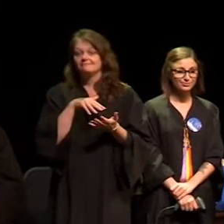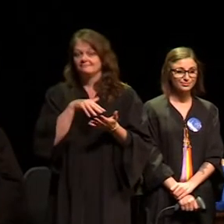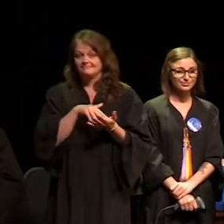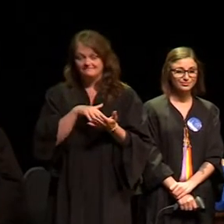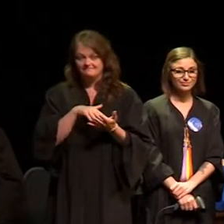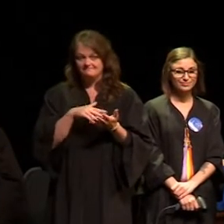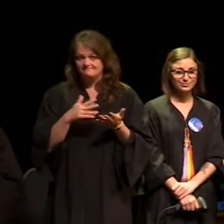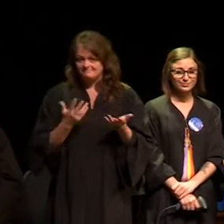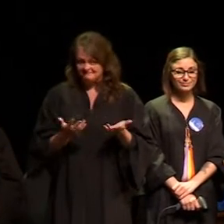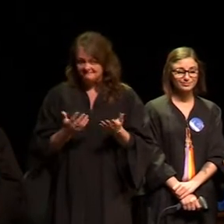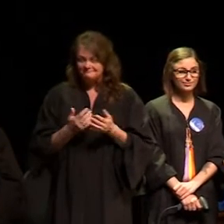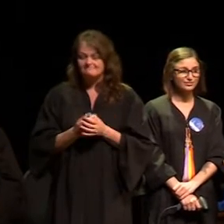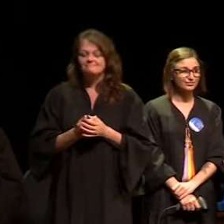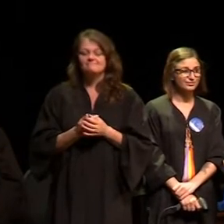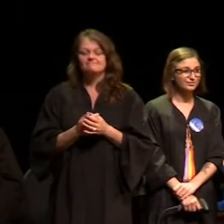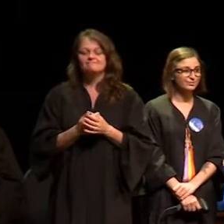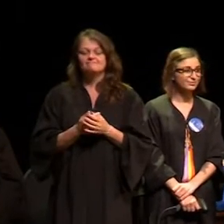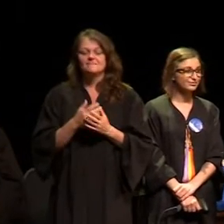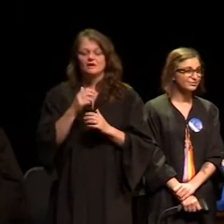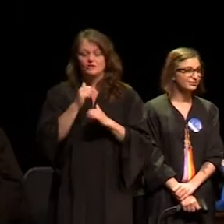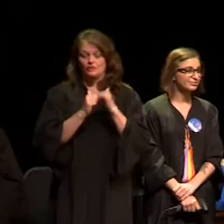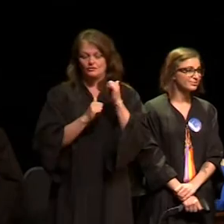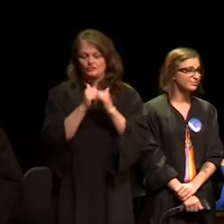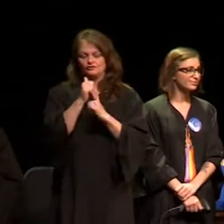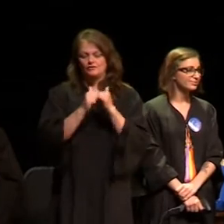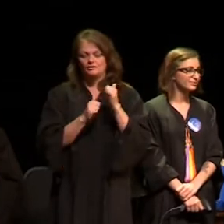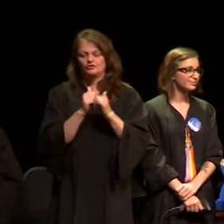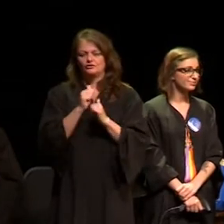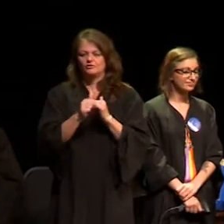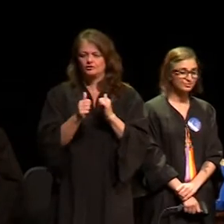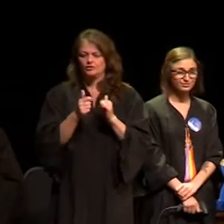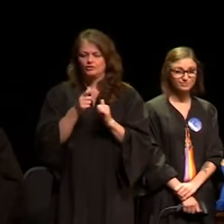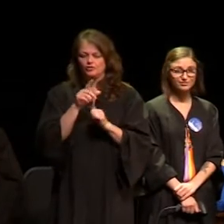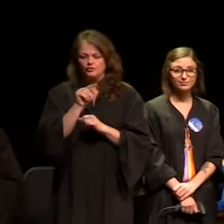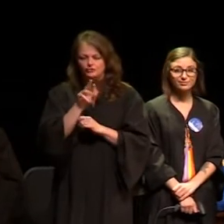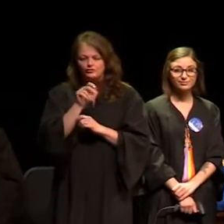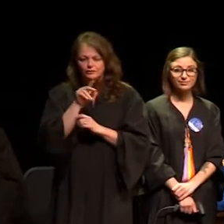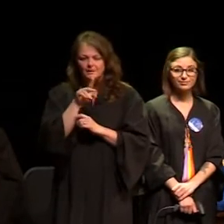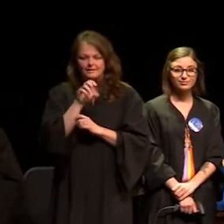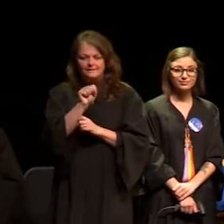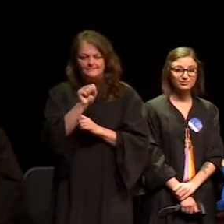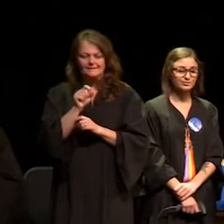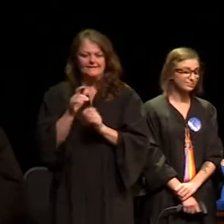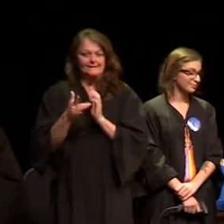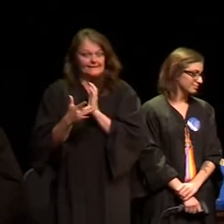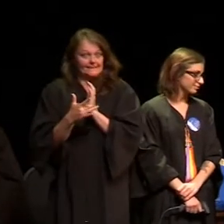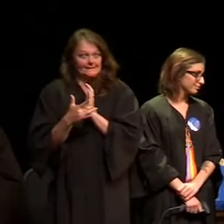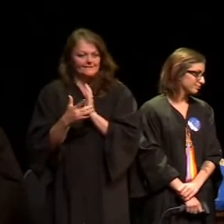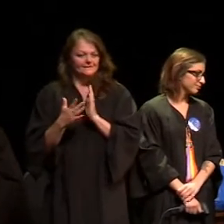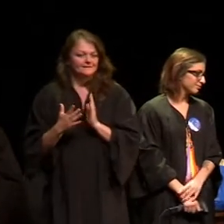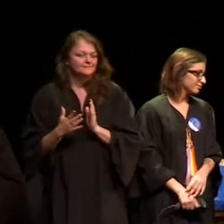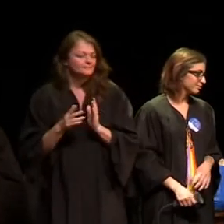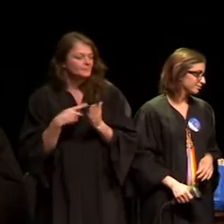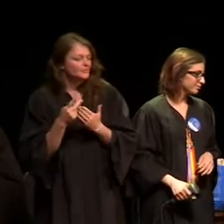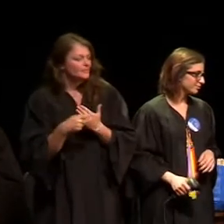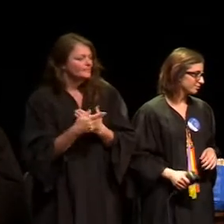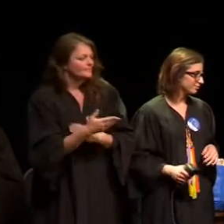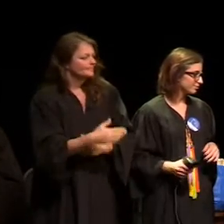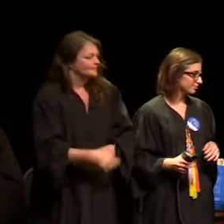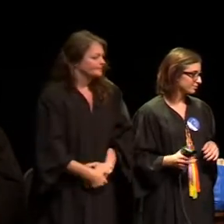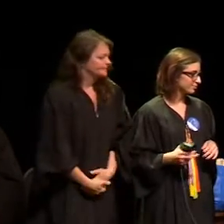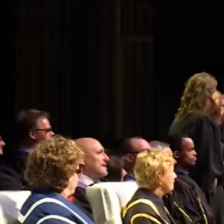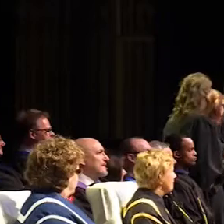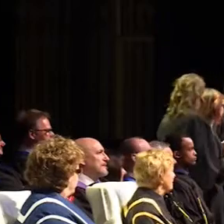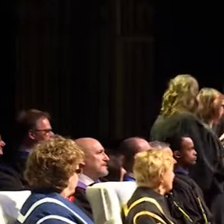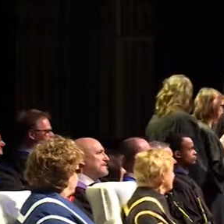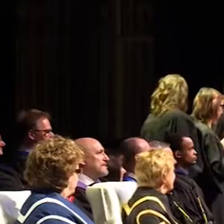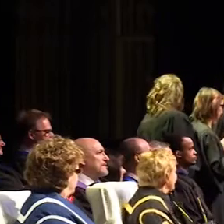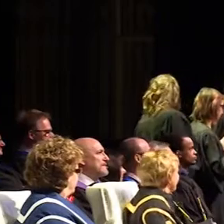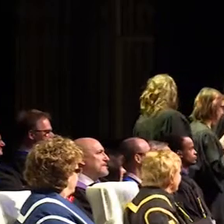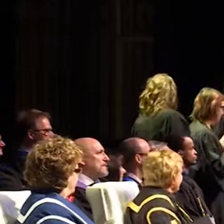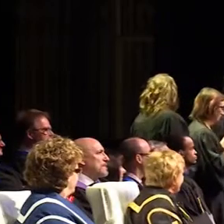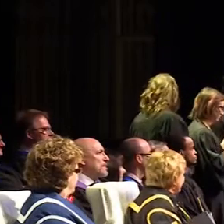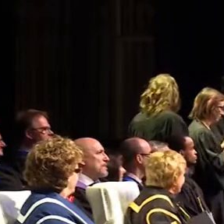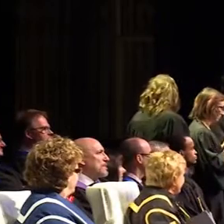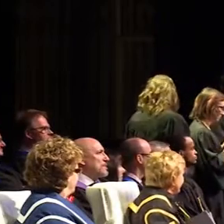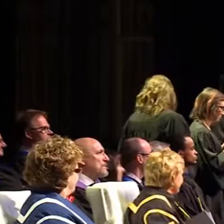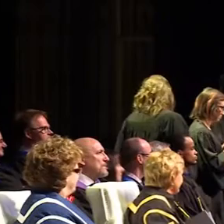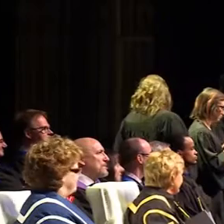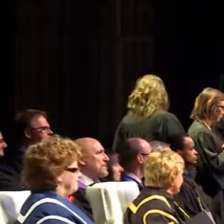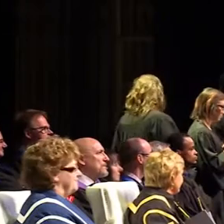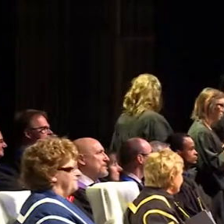the Construction Trades Techniques Program. Peter Capizano, with honors.